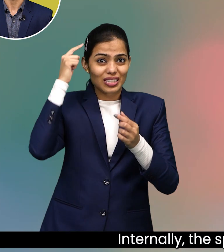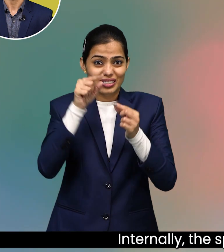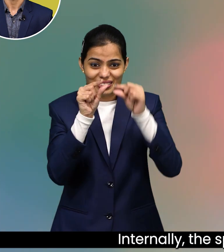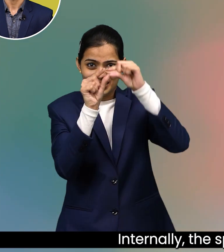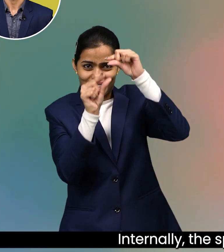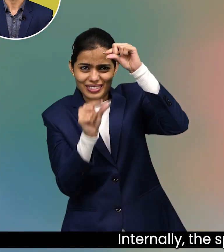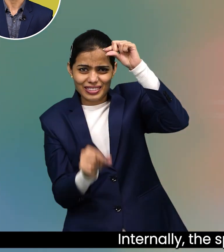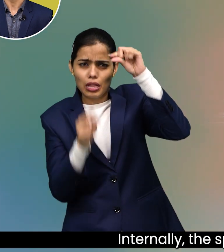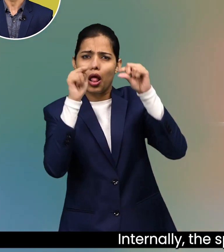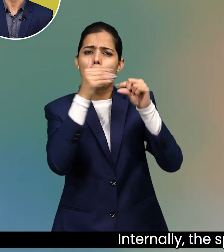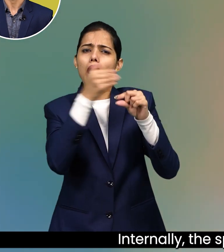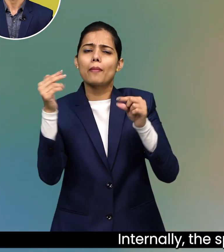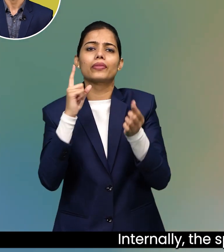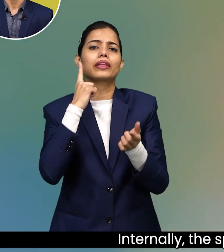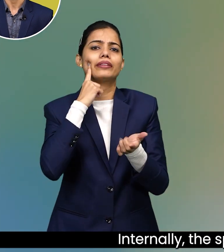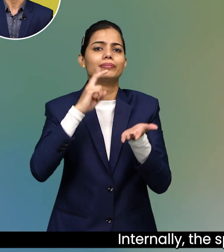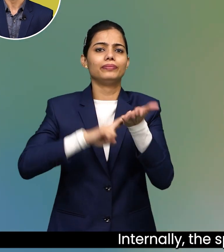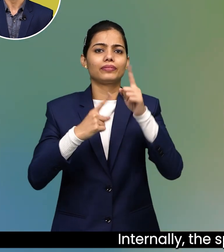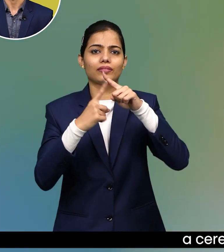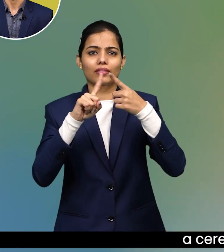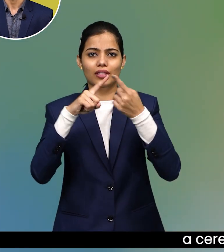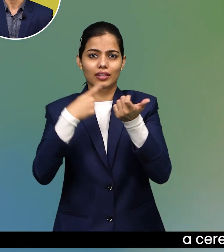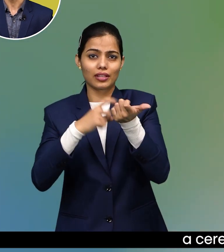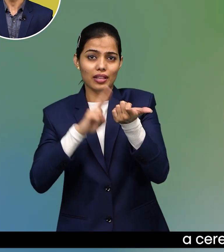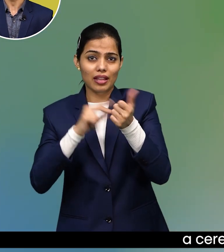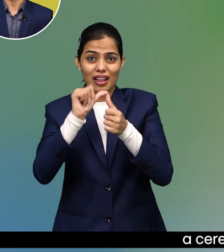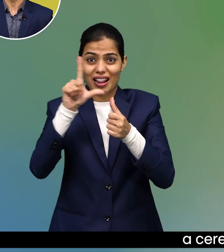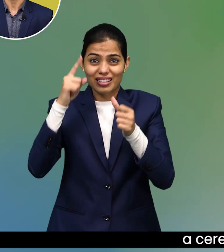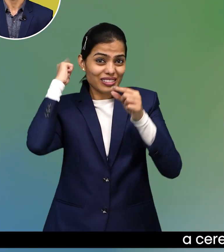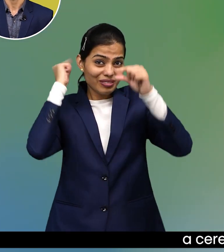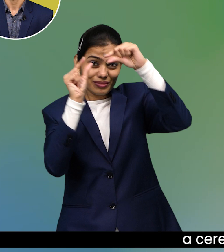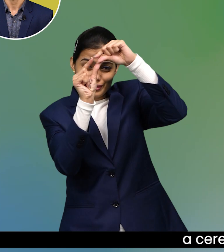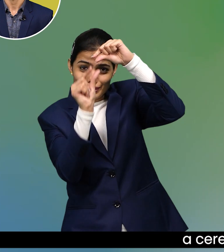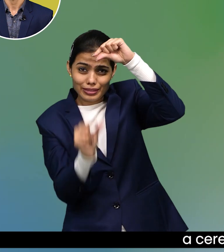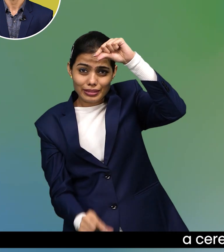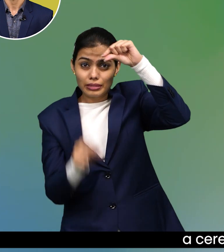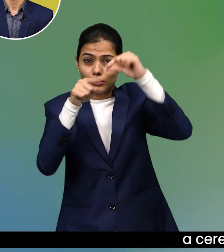Internally, the spinal cord contains a cerebrospinal